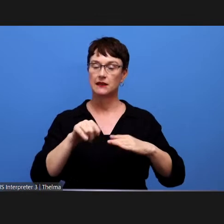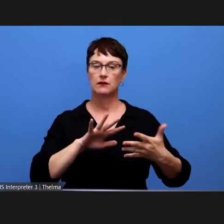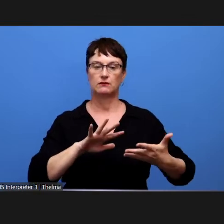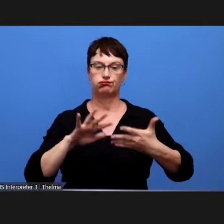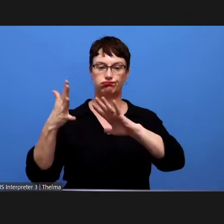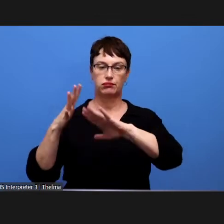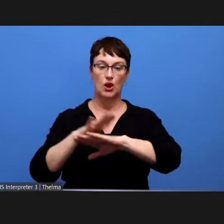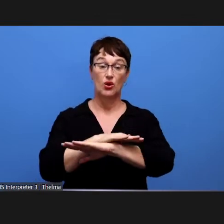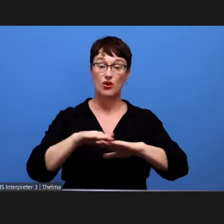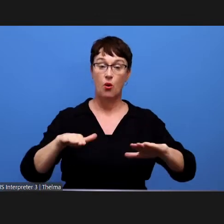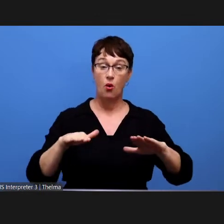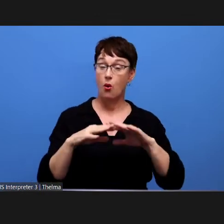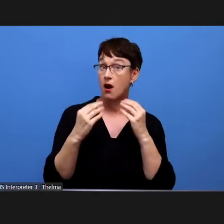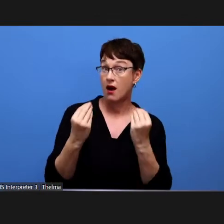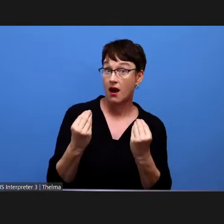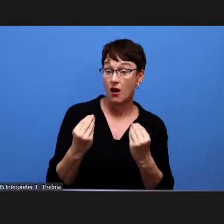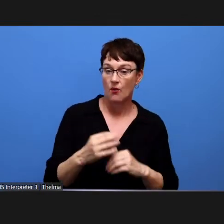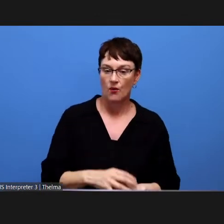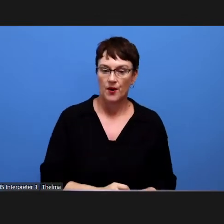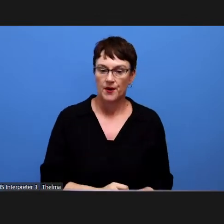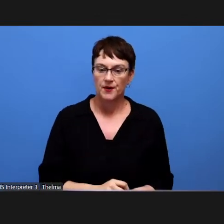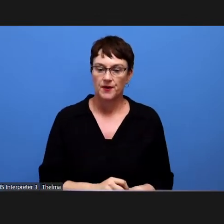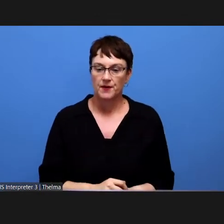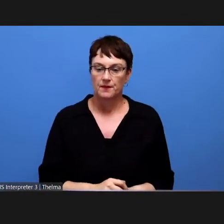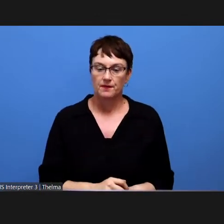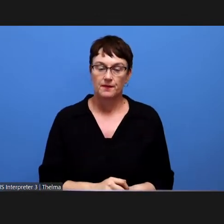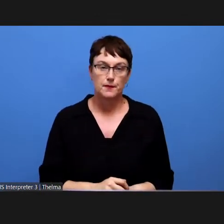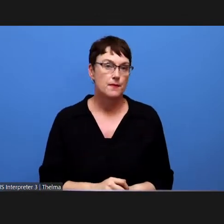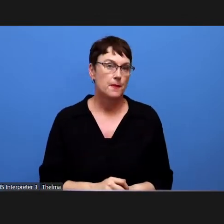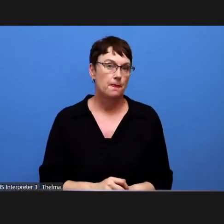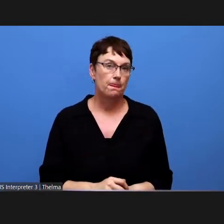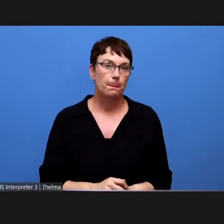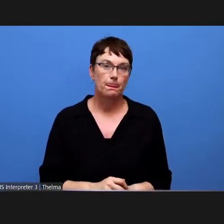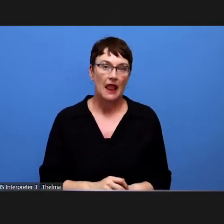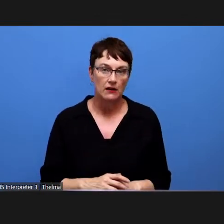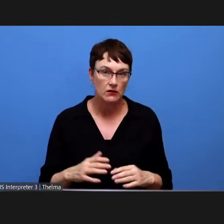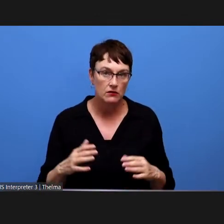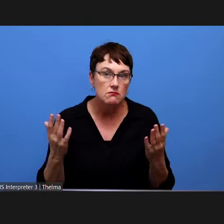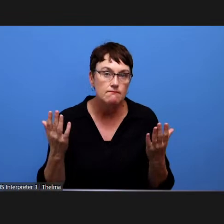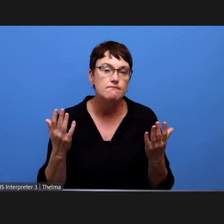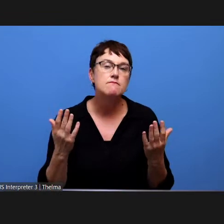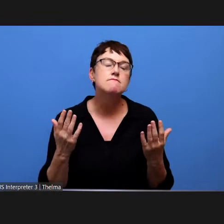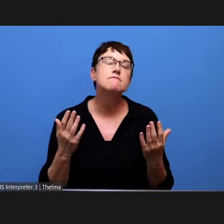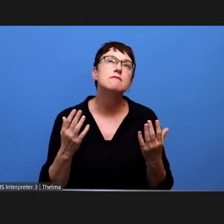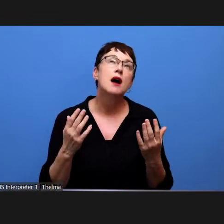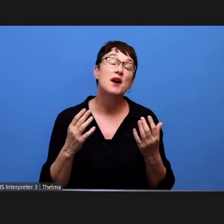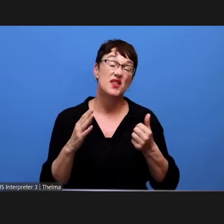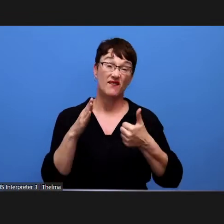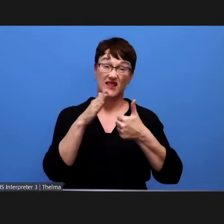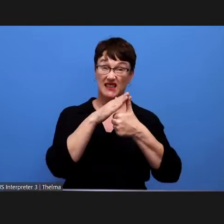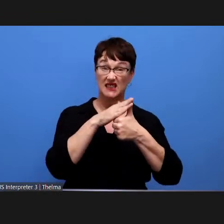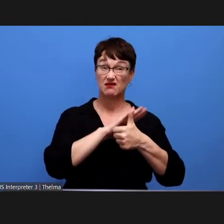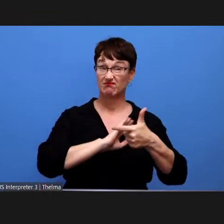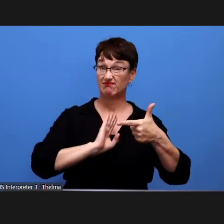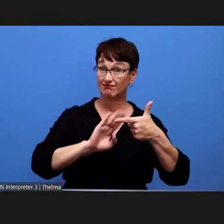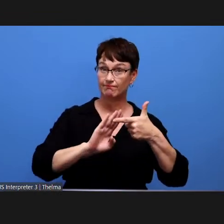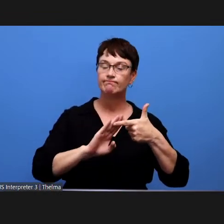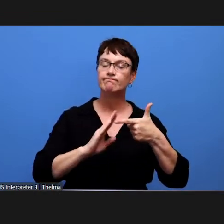green energy sources should be the main discussion topic, along with financing mechanisms. It's something that